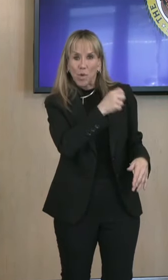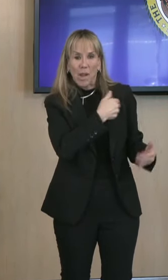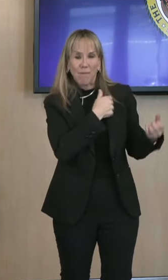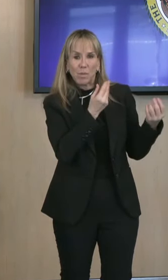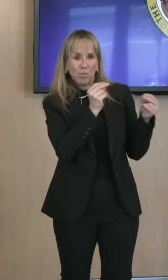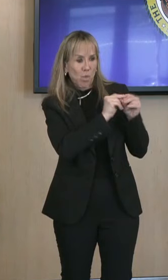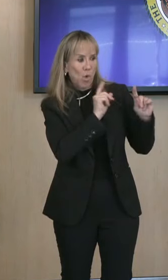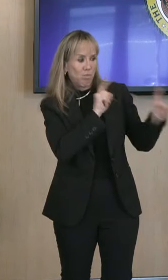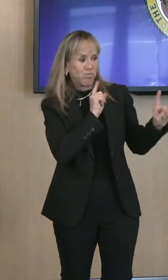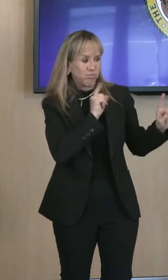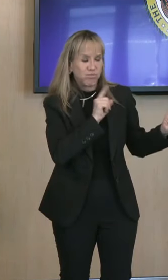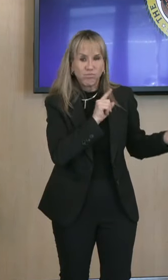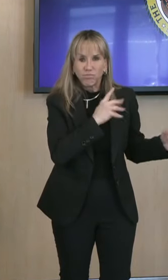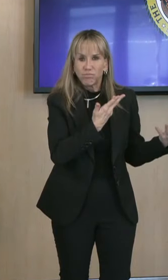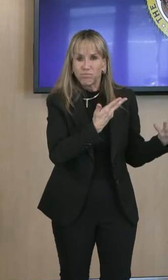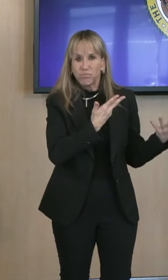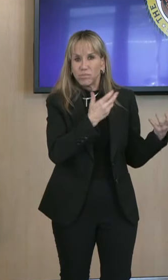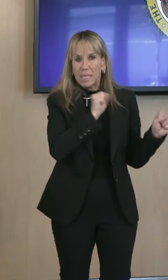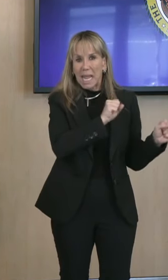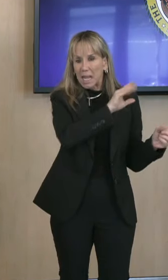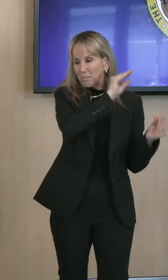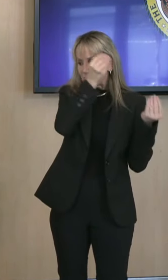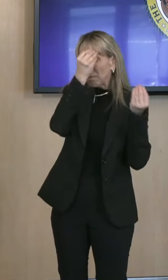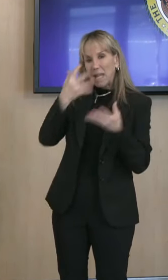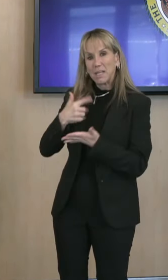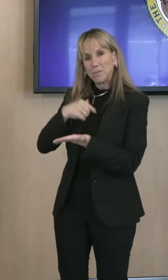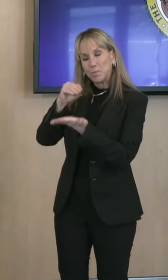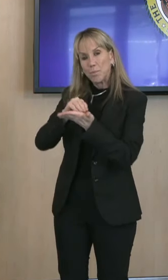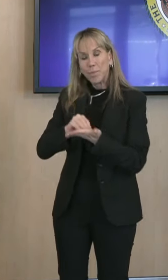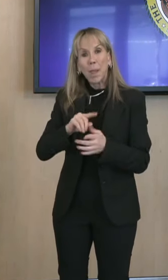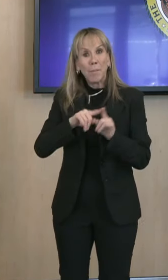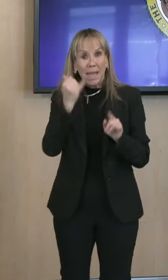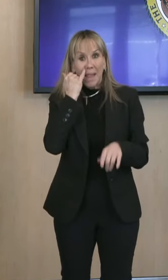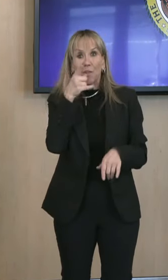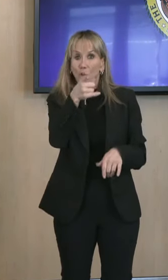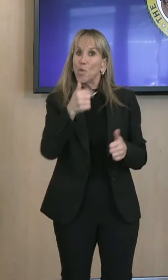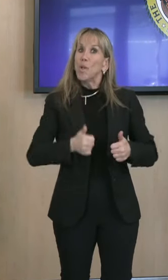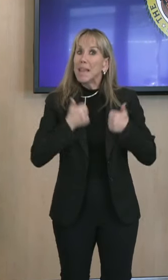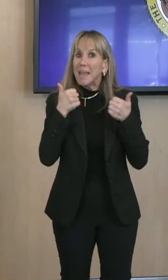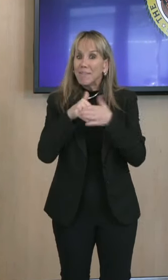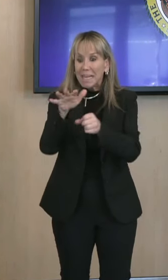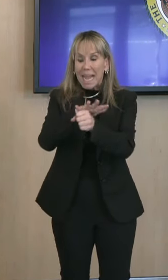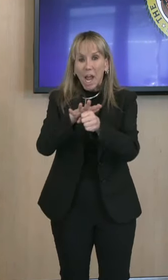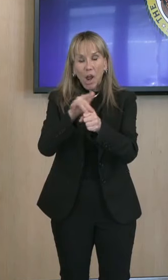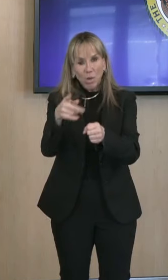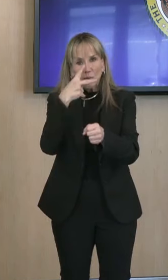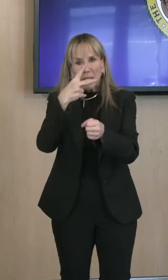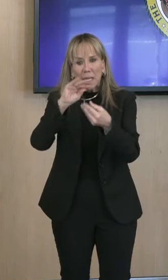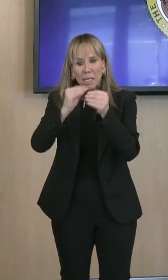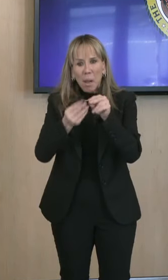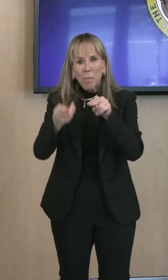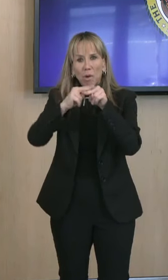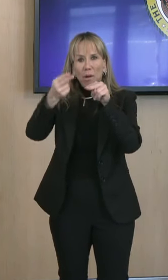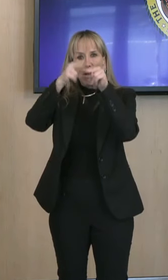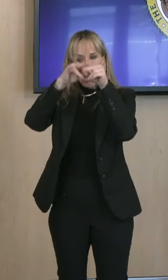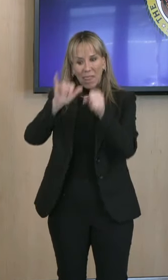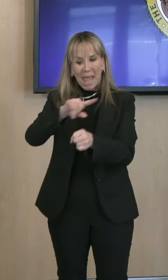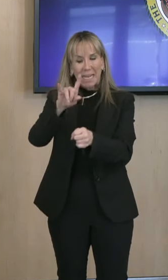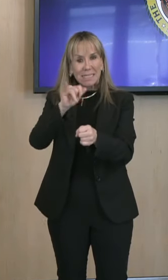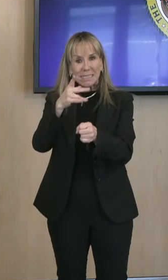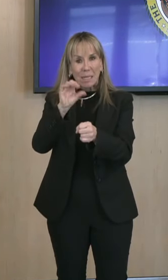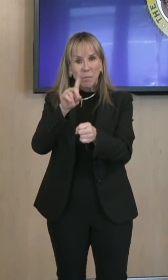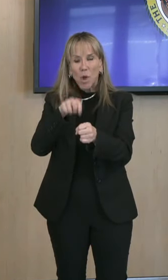of positive tests, then what you ought to do is stay at home and wash your hands